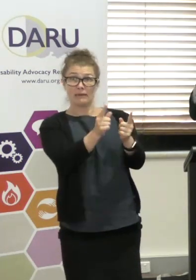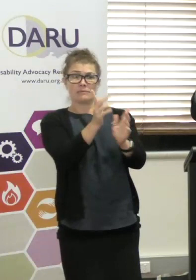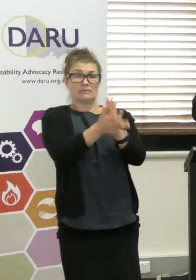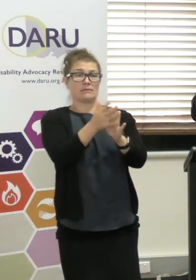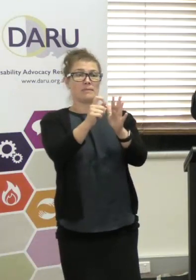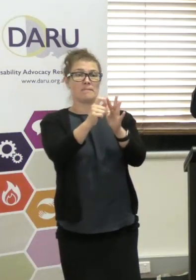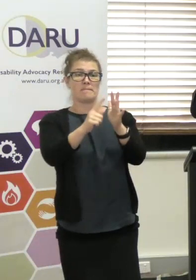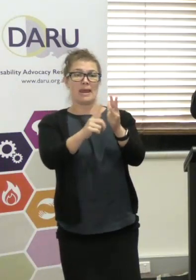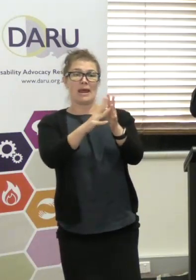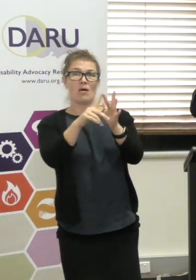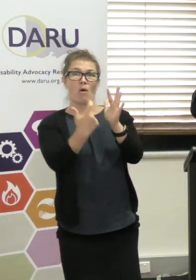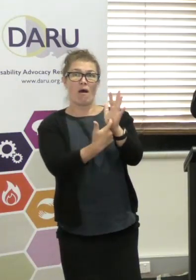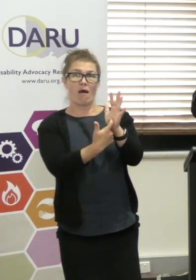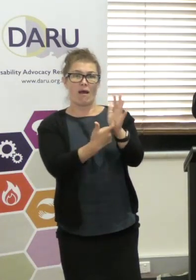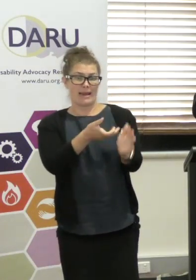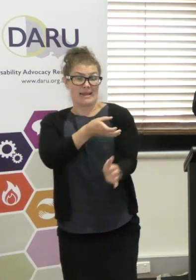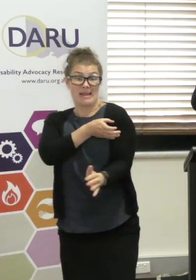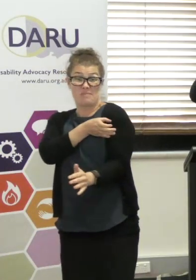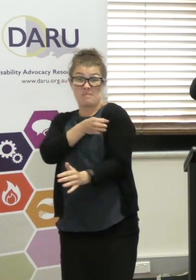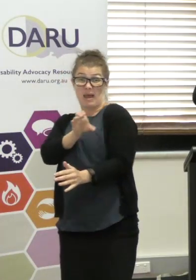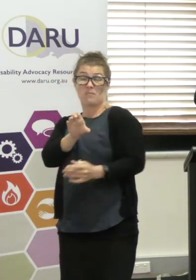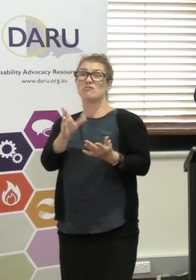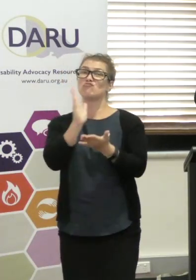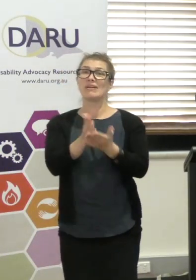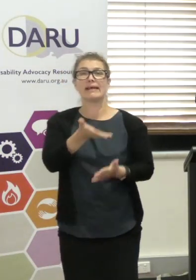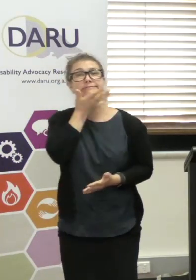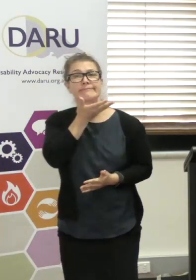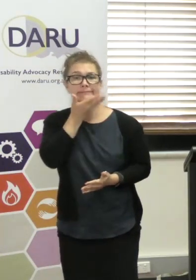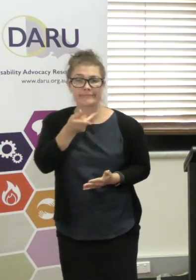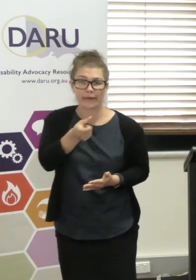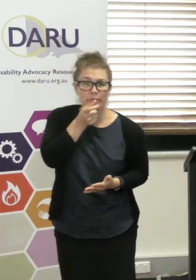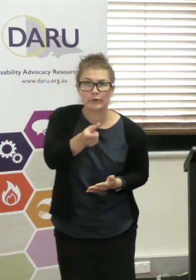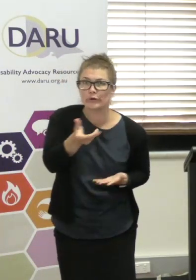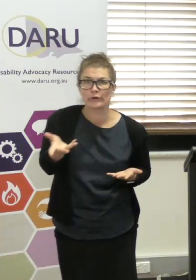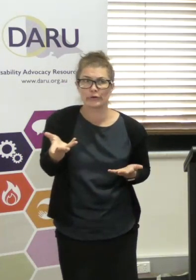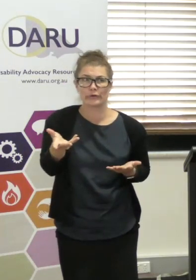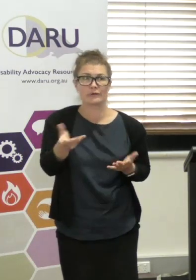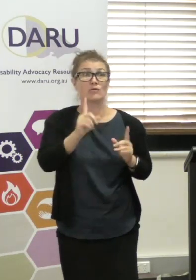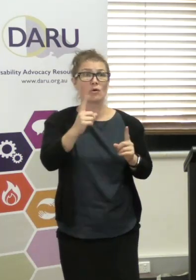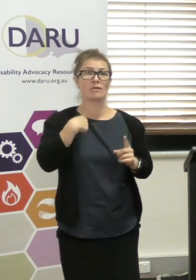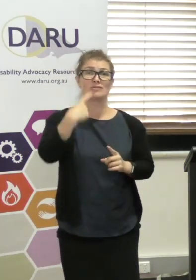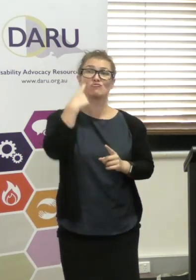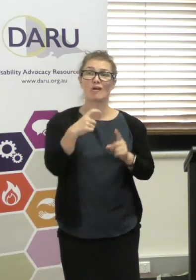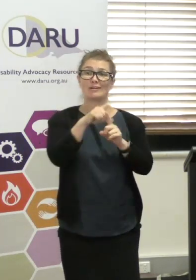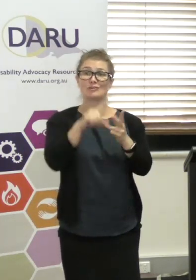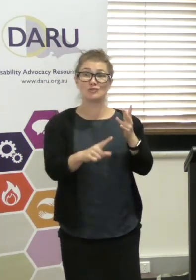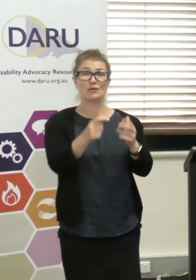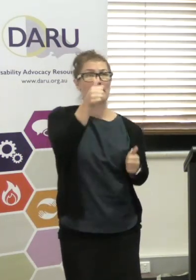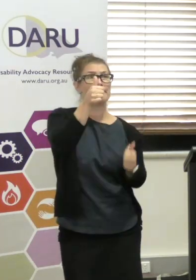word empowerment is used as a cliche. Understand what you're really trying to do is disrupt power